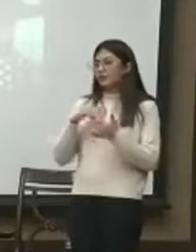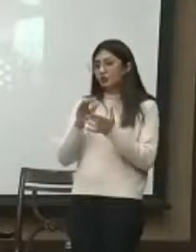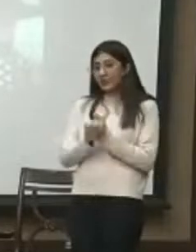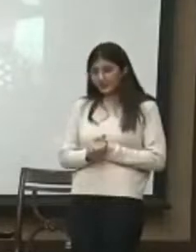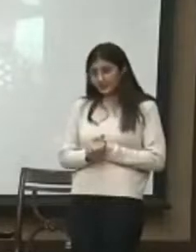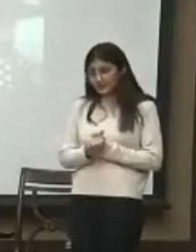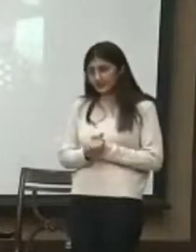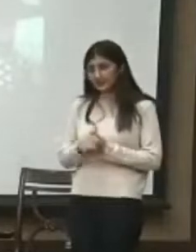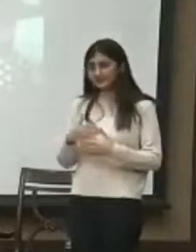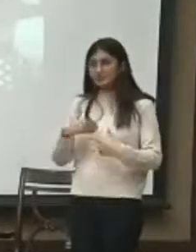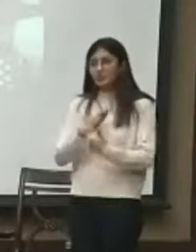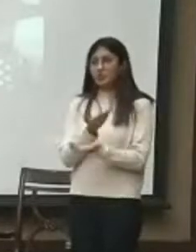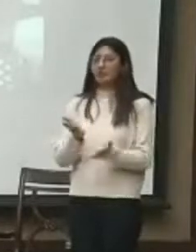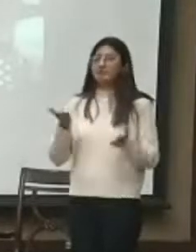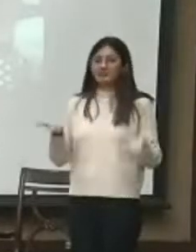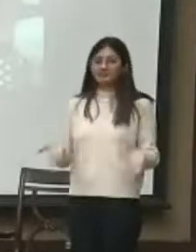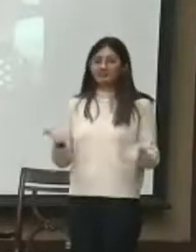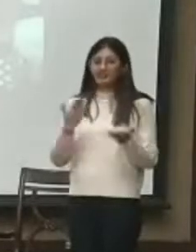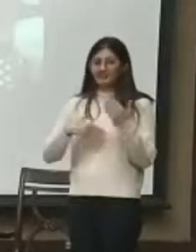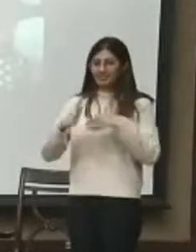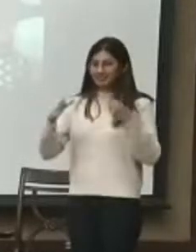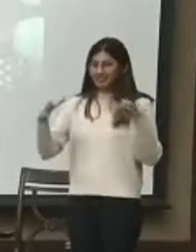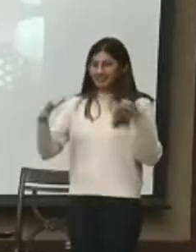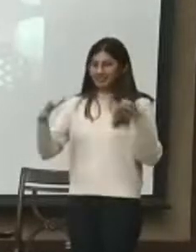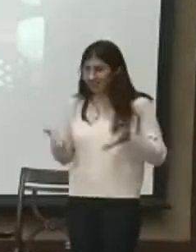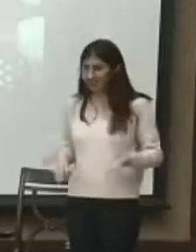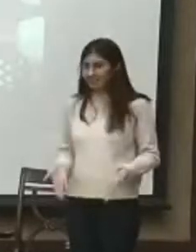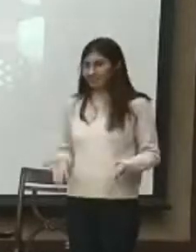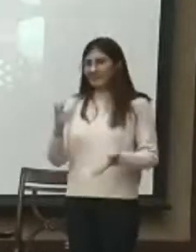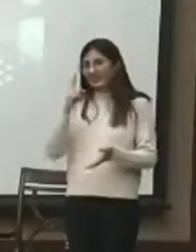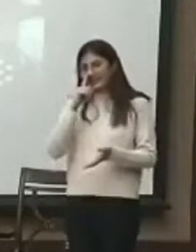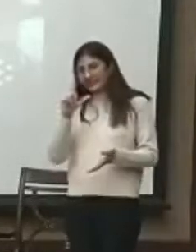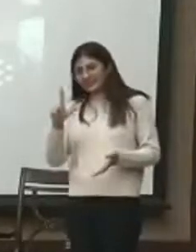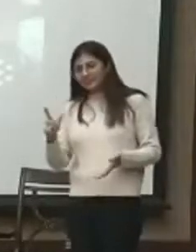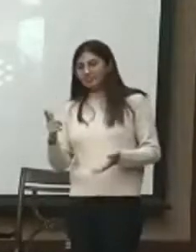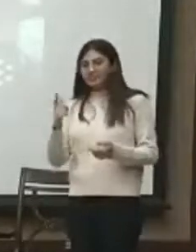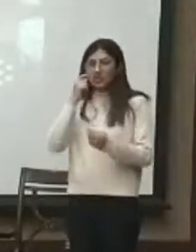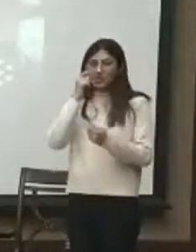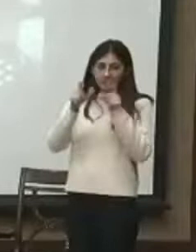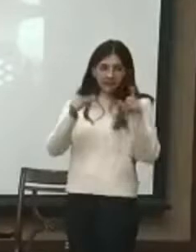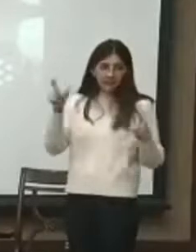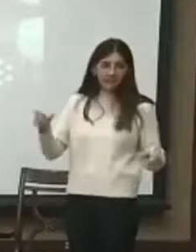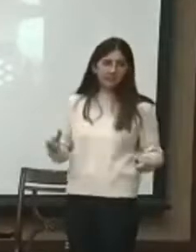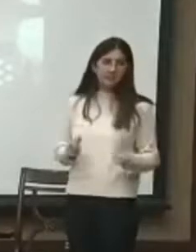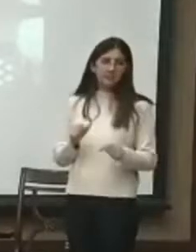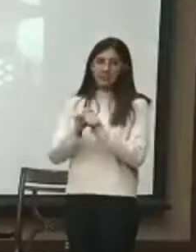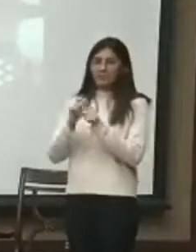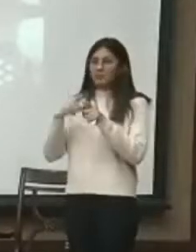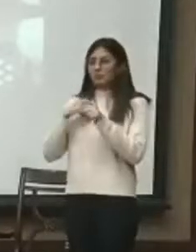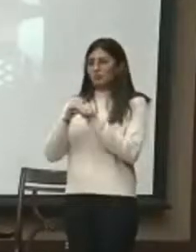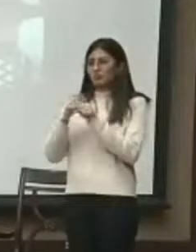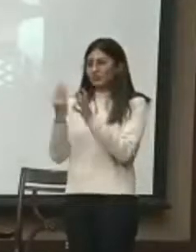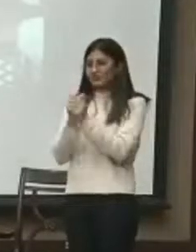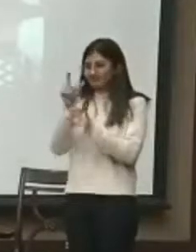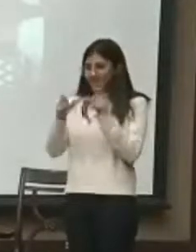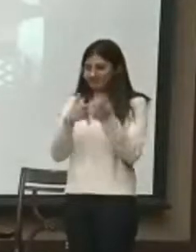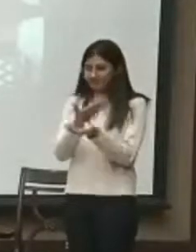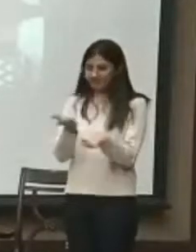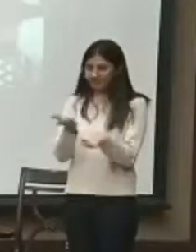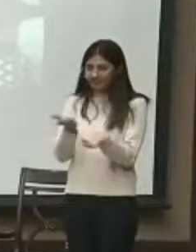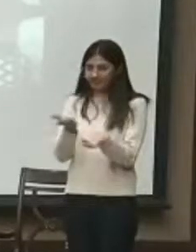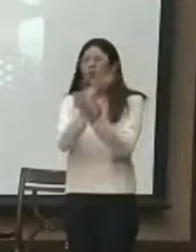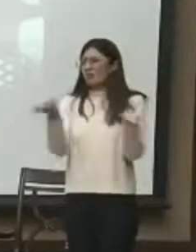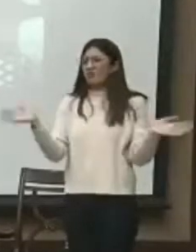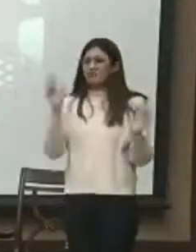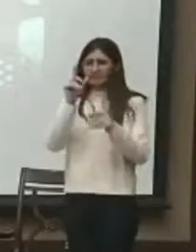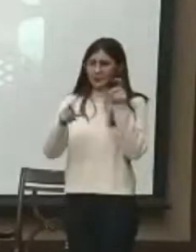friends in the sector, ladies and gentlemen, colleagues, and all the stakeholders,